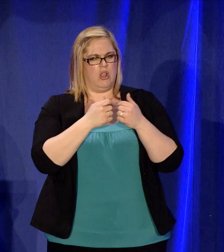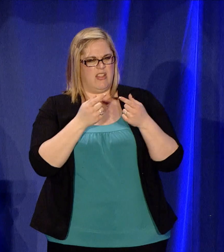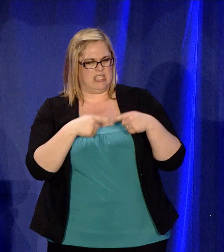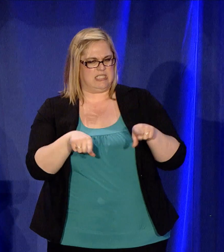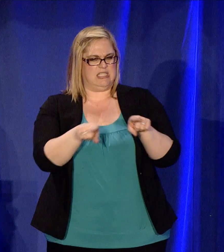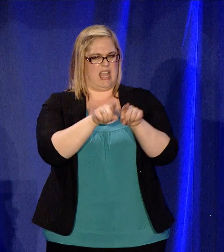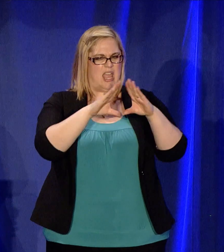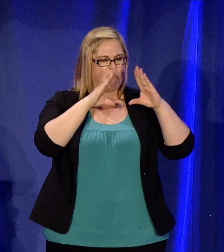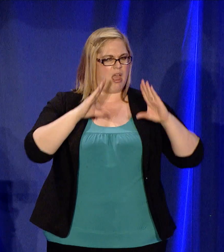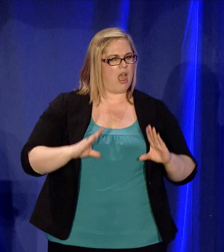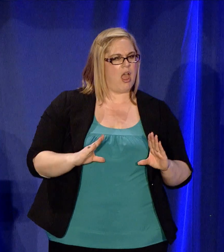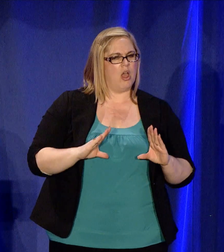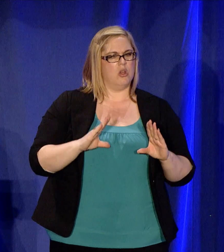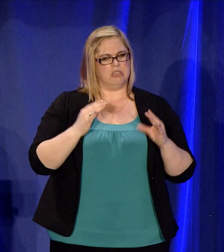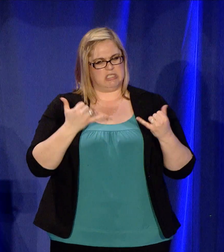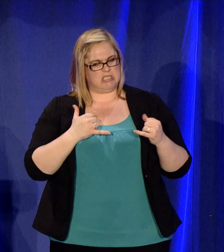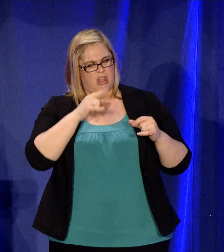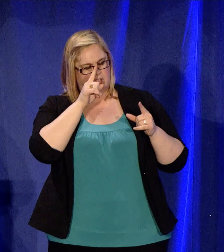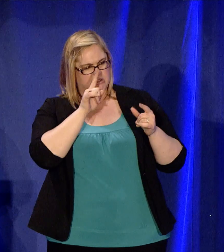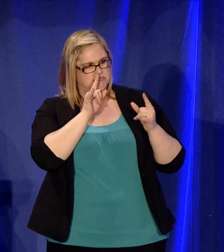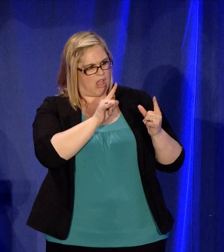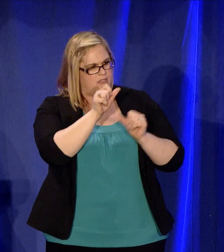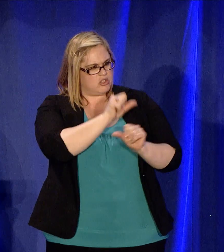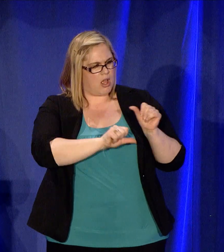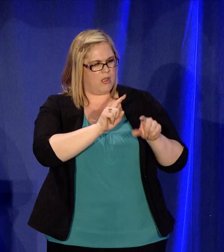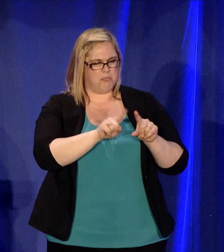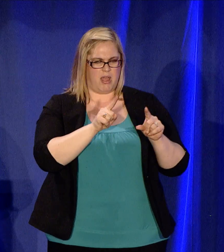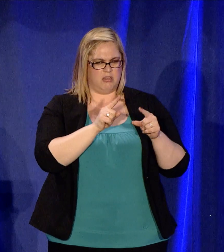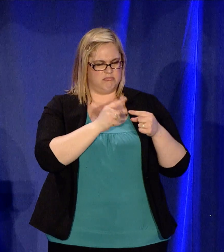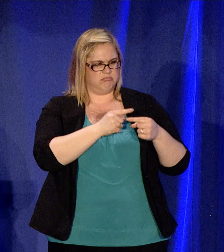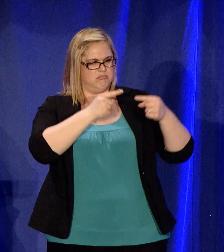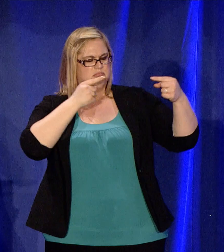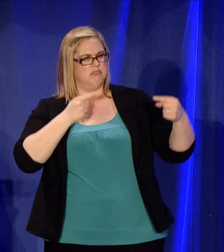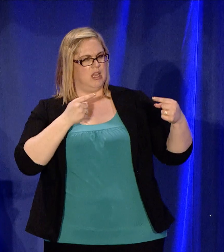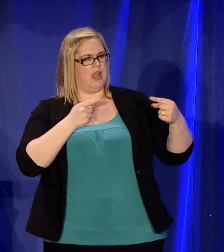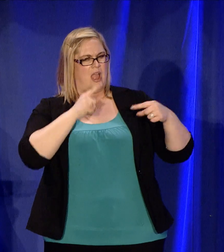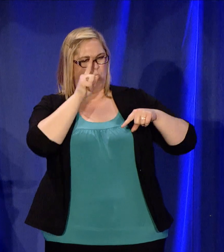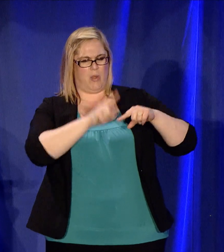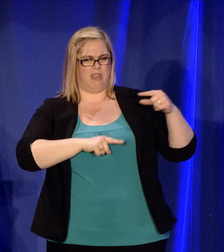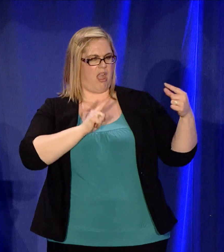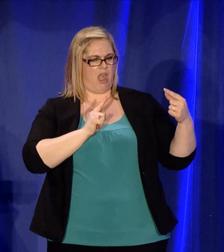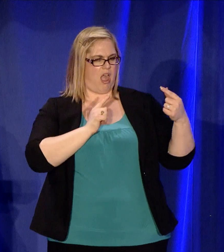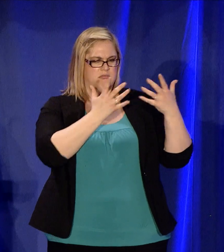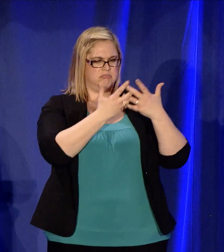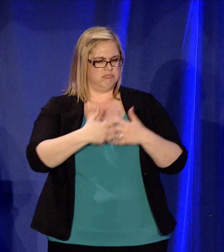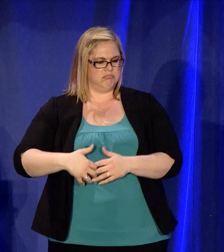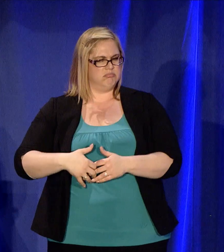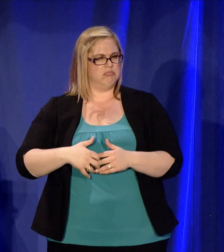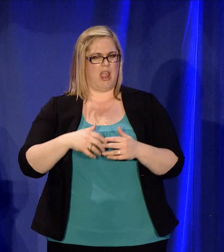household, still in love with each other, but with differences so irreconcilable that we can never again be made